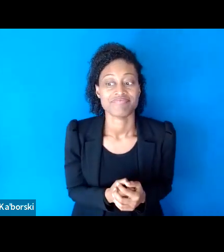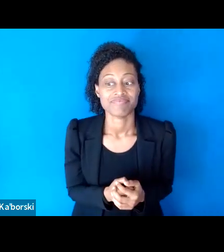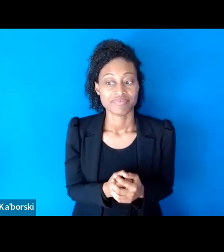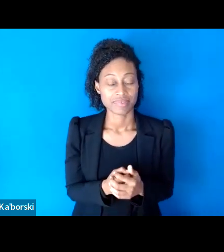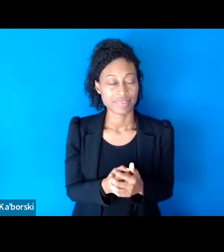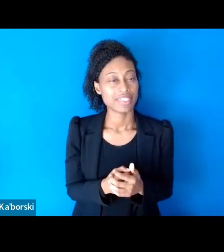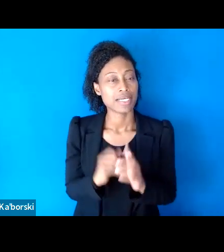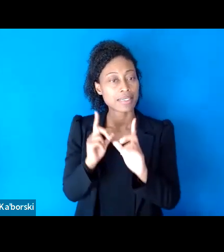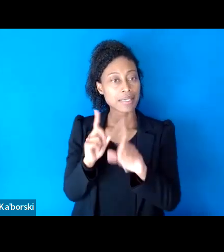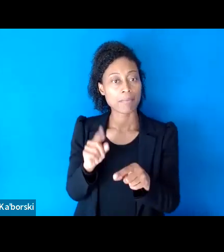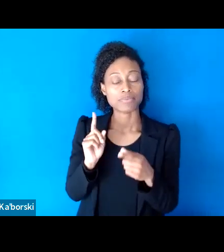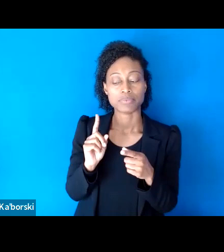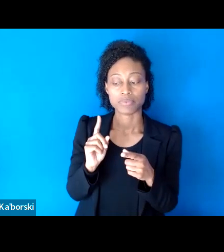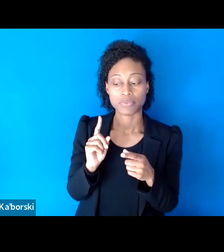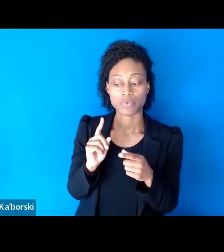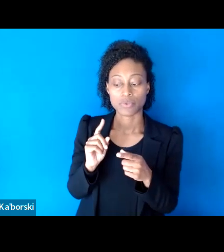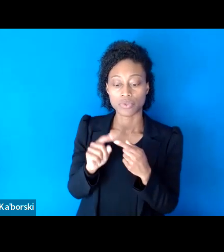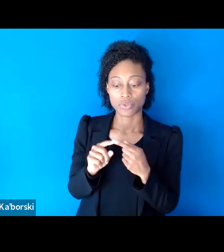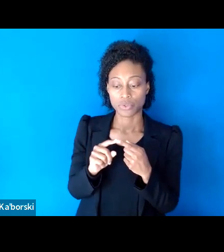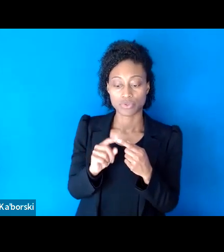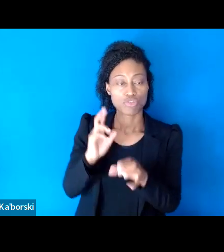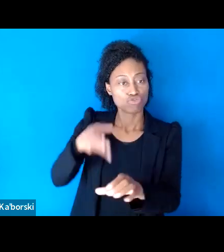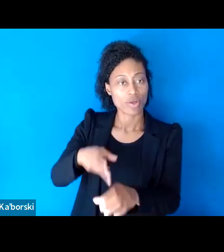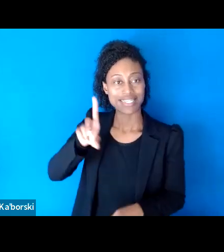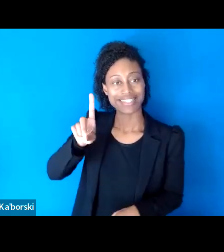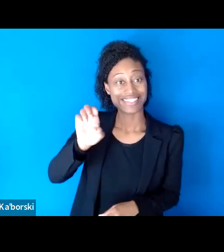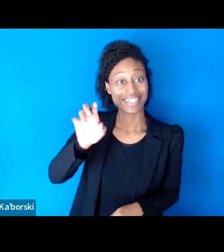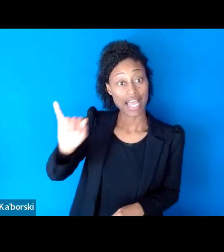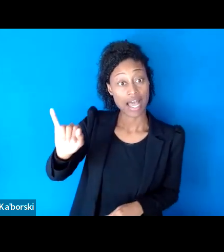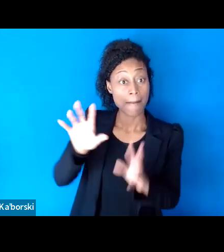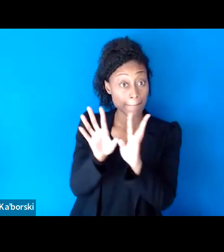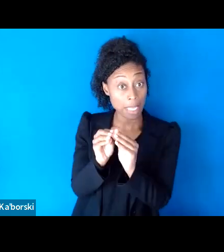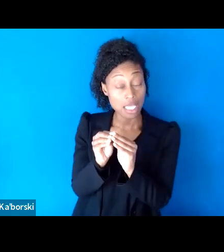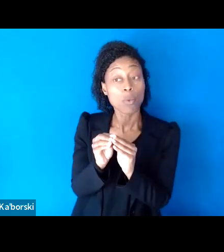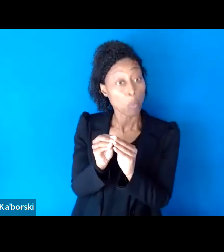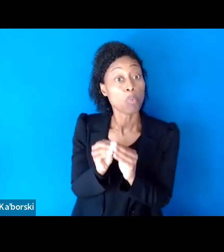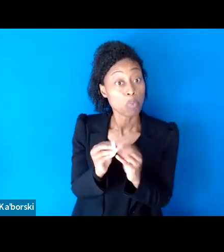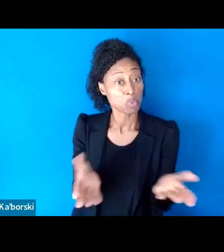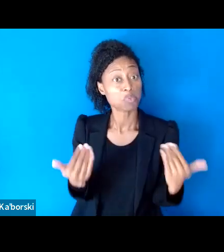of the DEI meetings, please